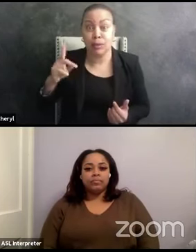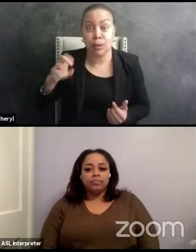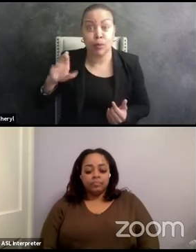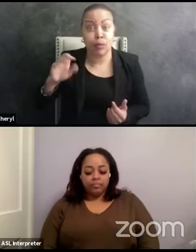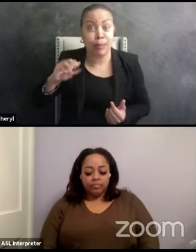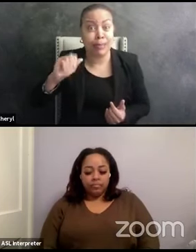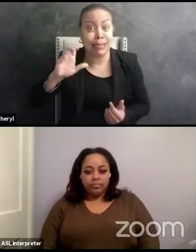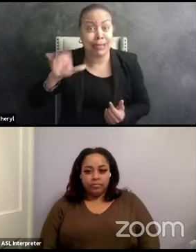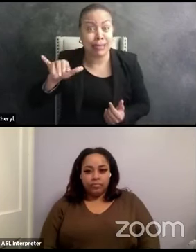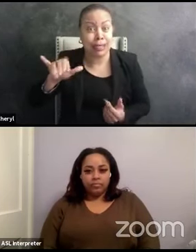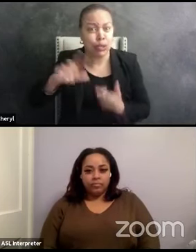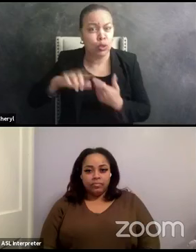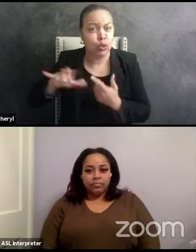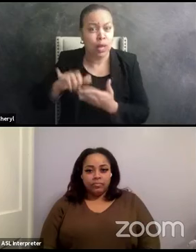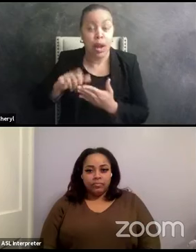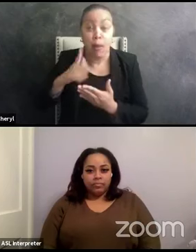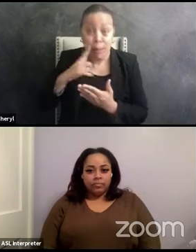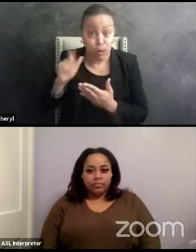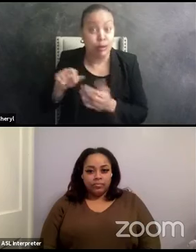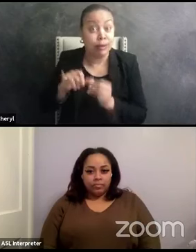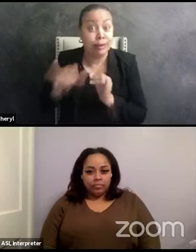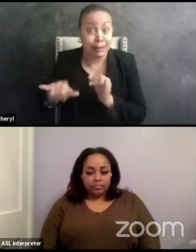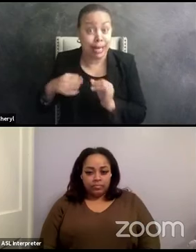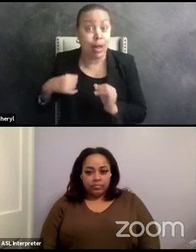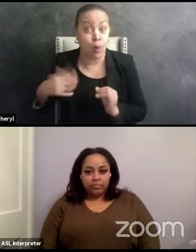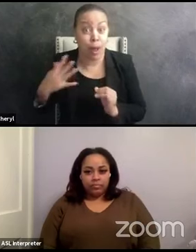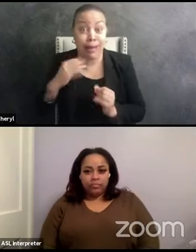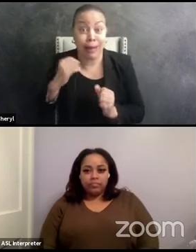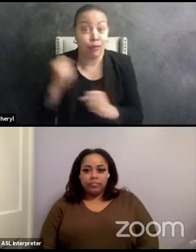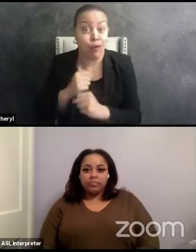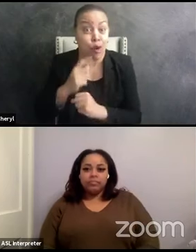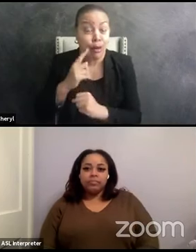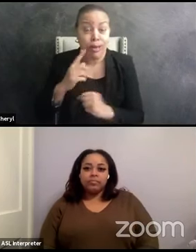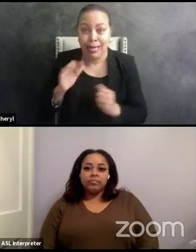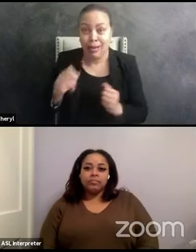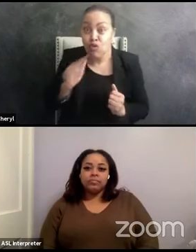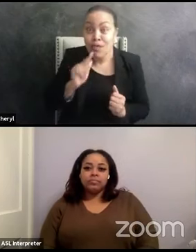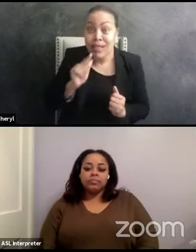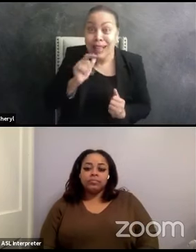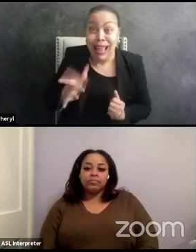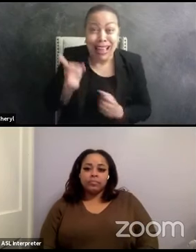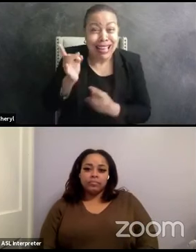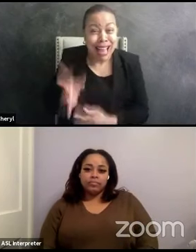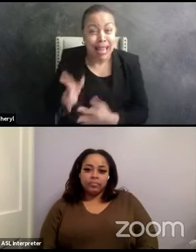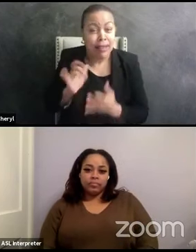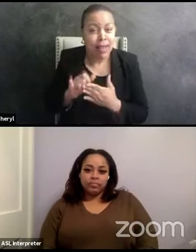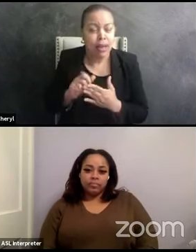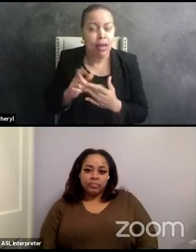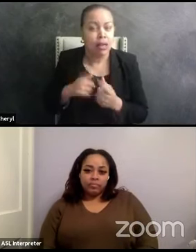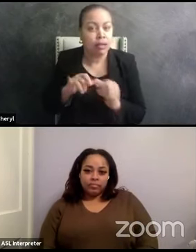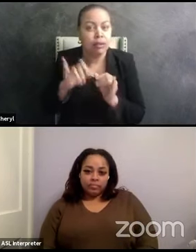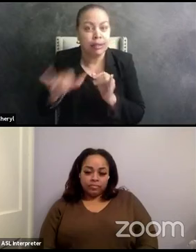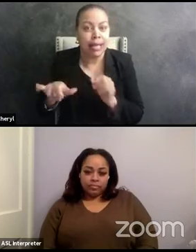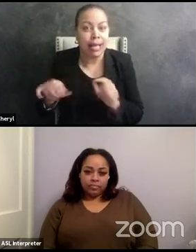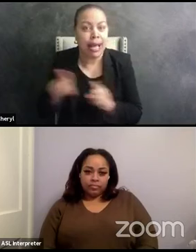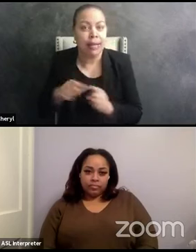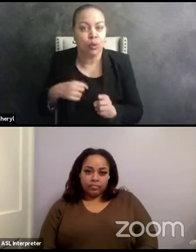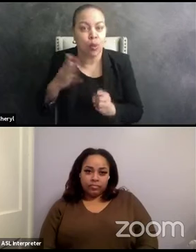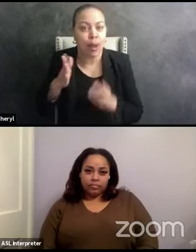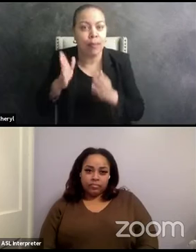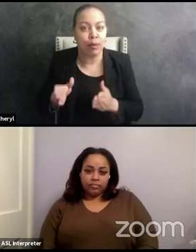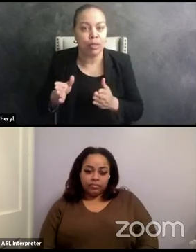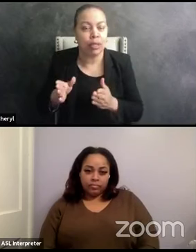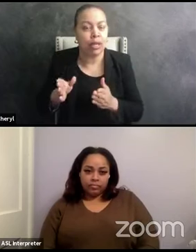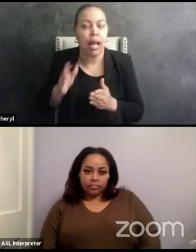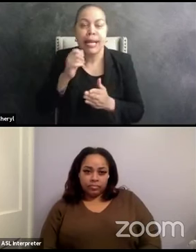could have stayed in whiteness and fought. If you hate it that much, you could have stayed in it and fought to make it something better, instead of saying, I'm going to